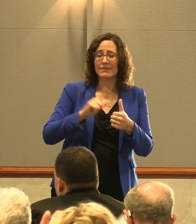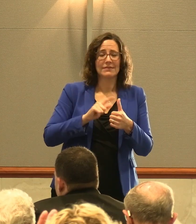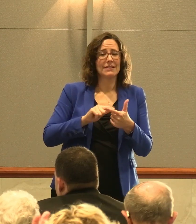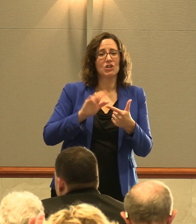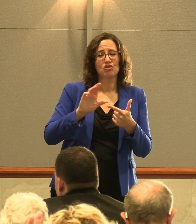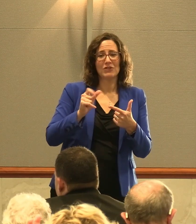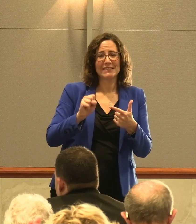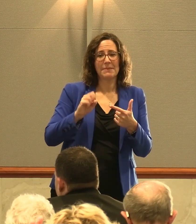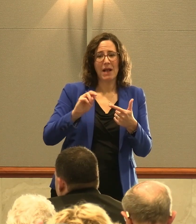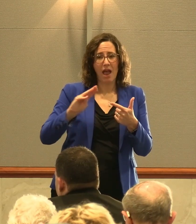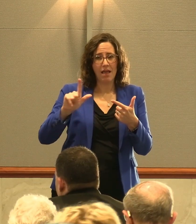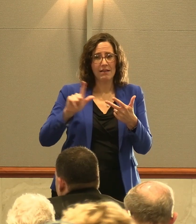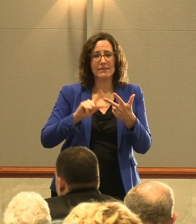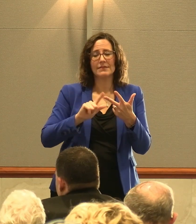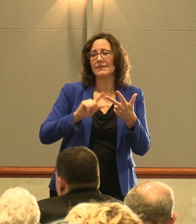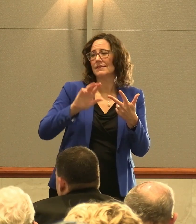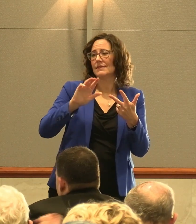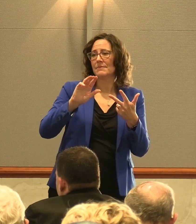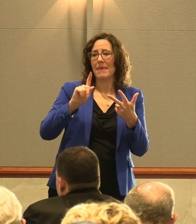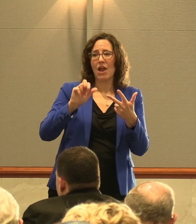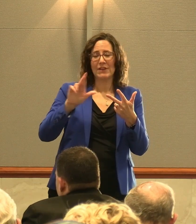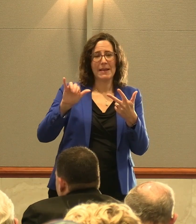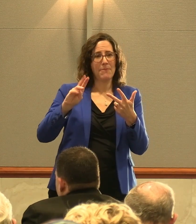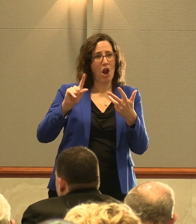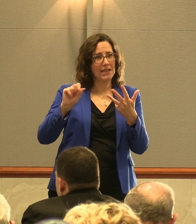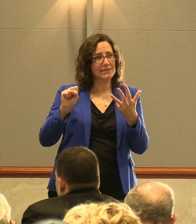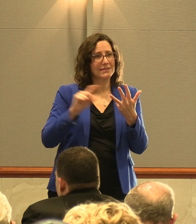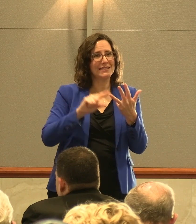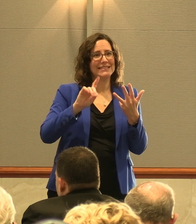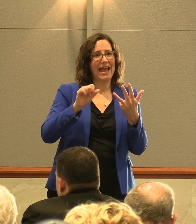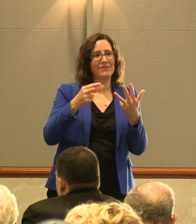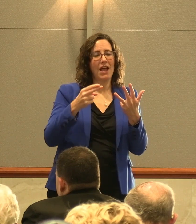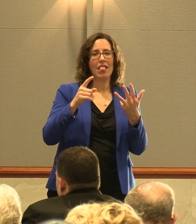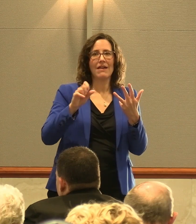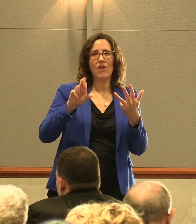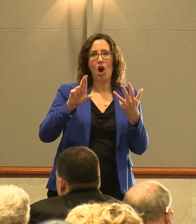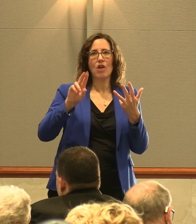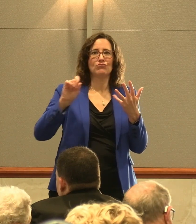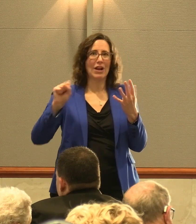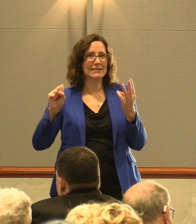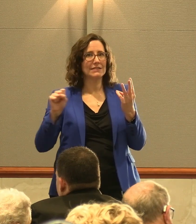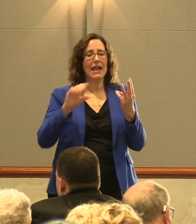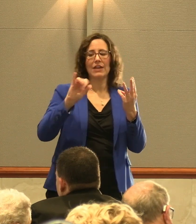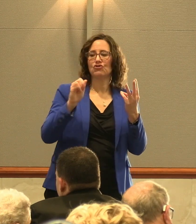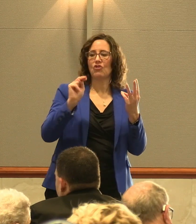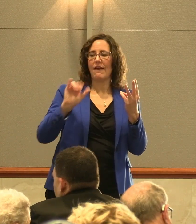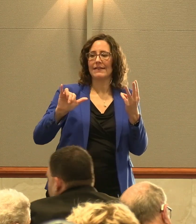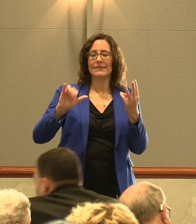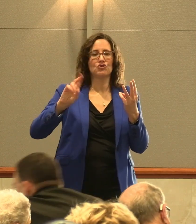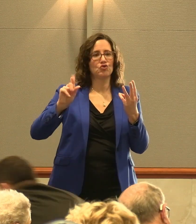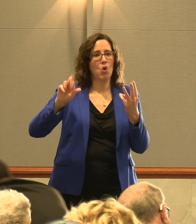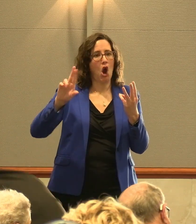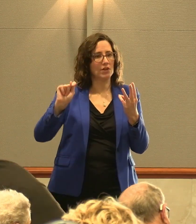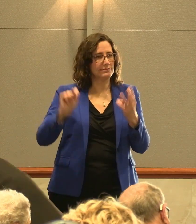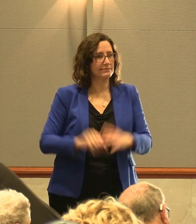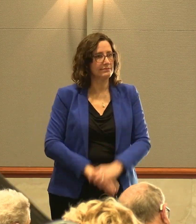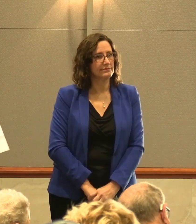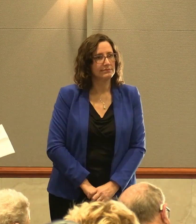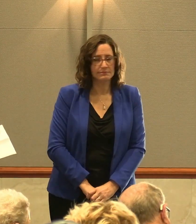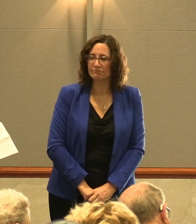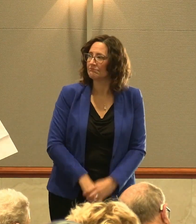McCannell, Barry Perlis, Daphna Lazar-Price, and Johnny Shukart. Thank you.